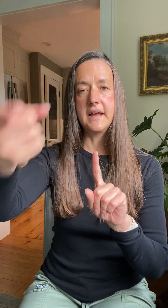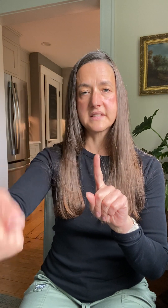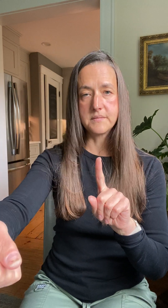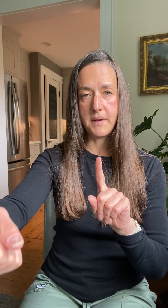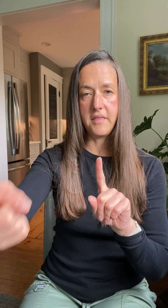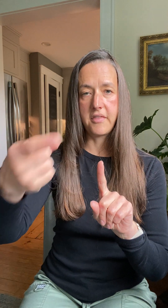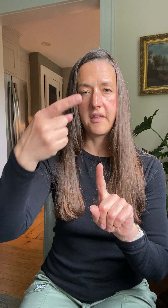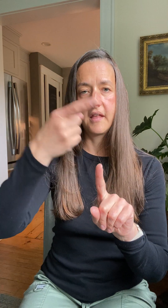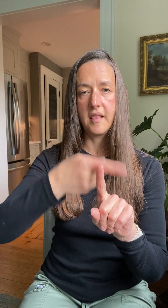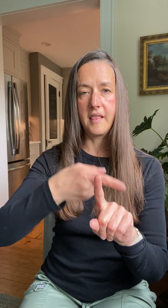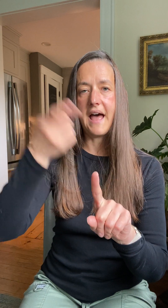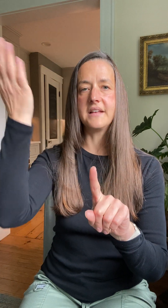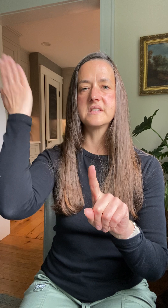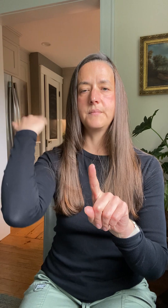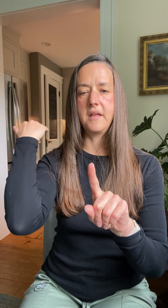next month, last month,